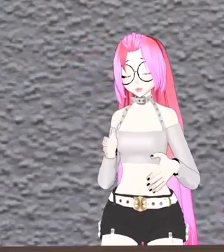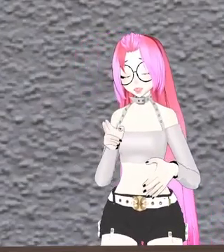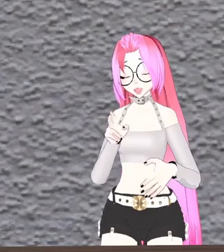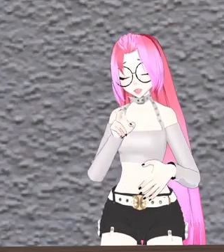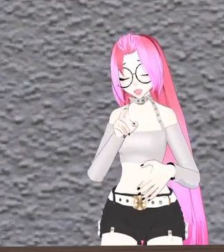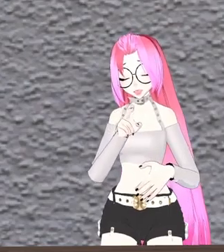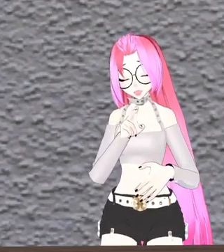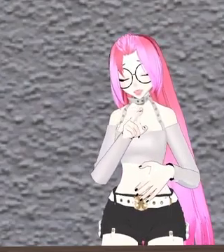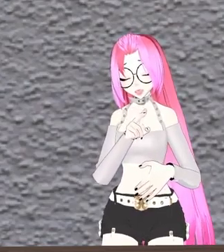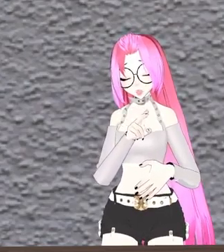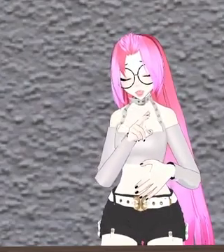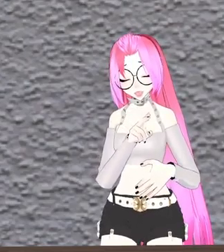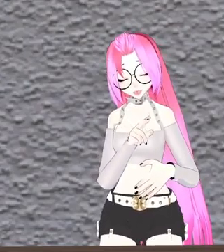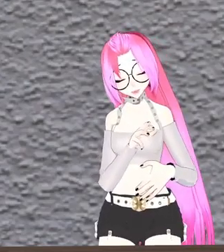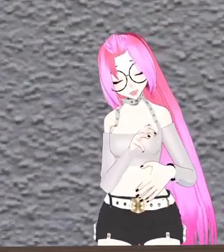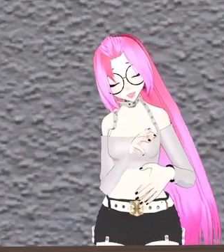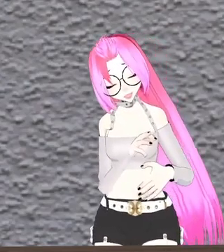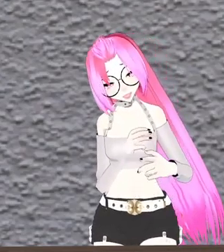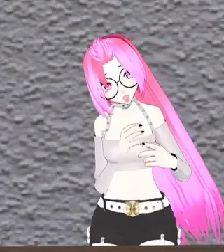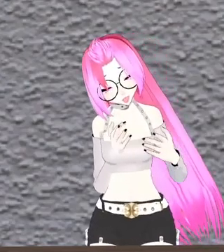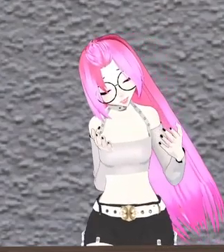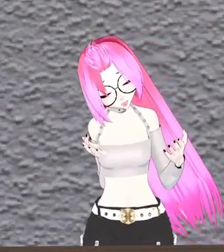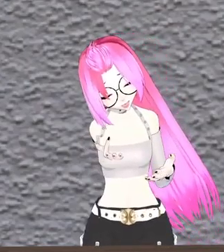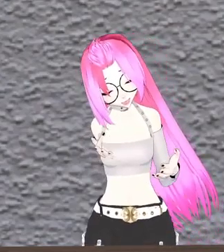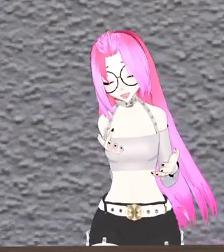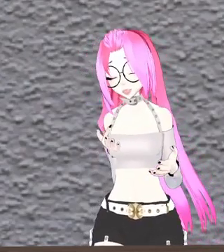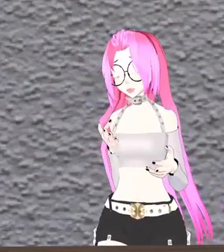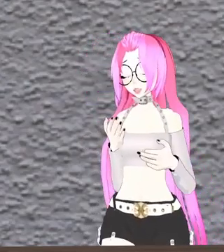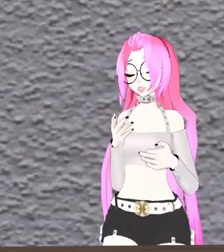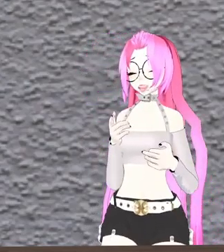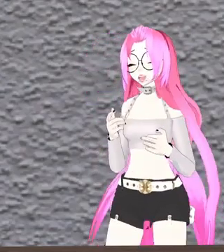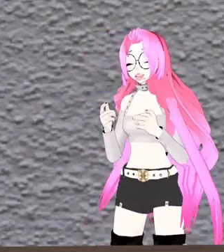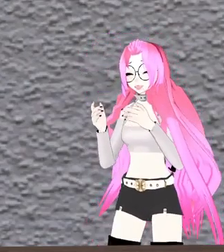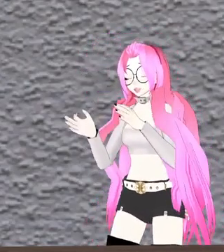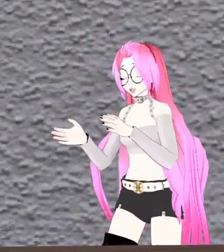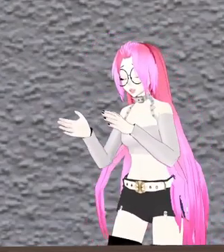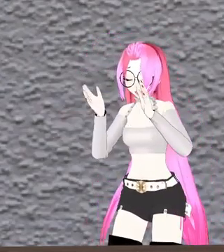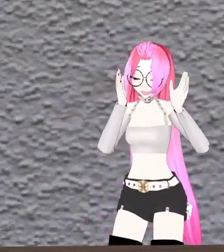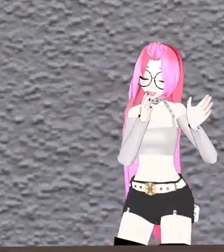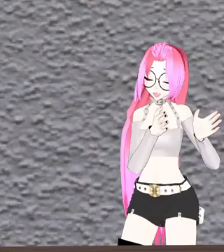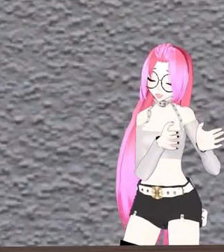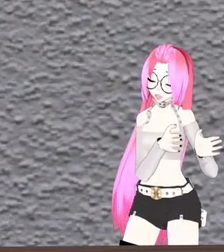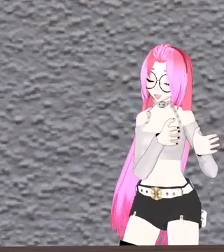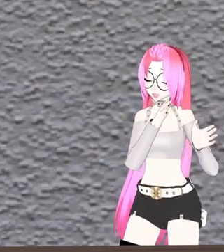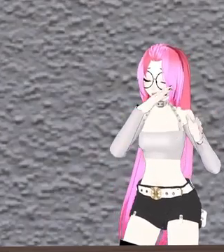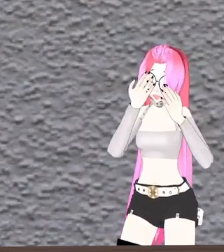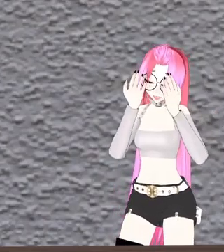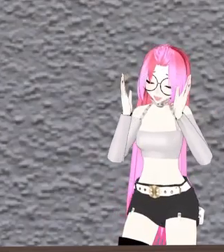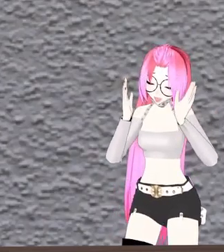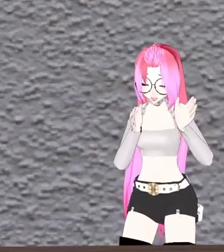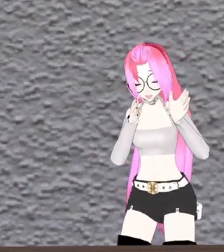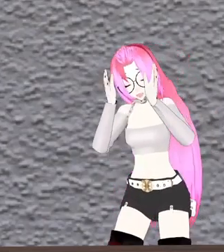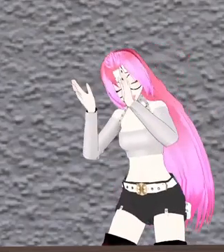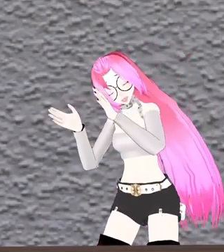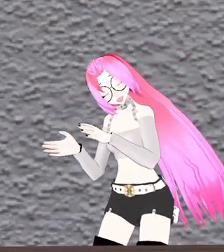They'd probably look at you like, your name sign is what? And so you might have a name sign in VR, and then in